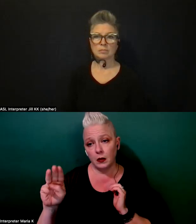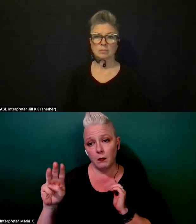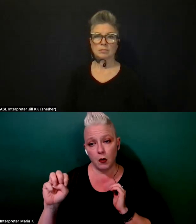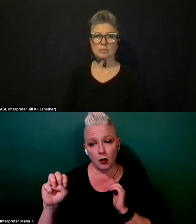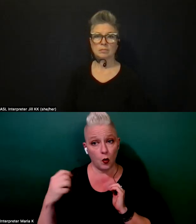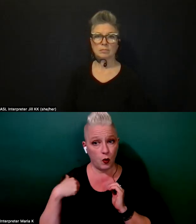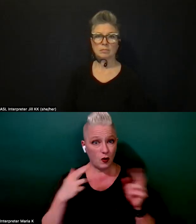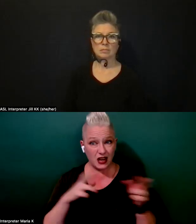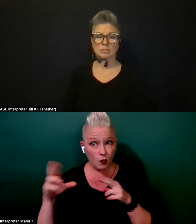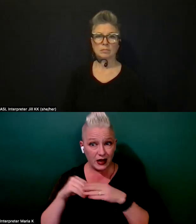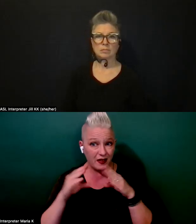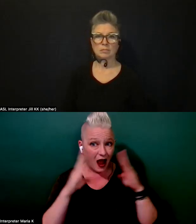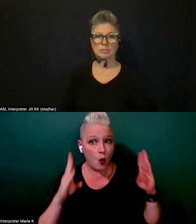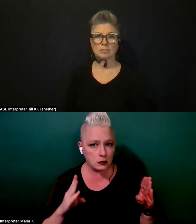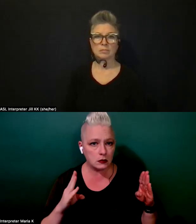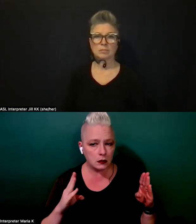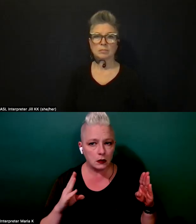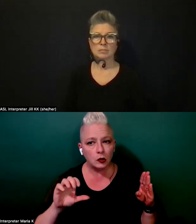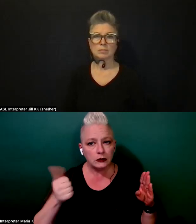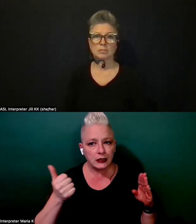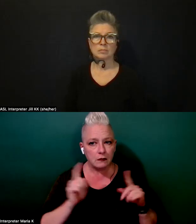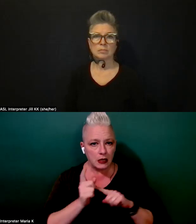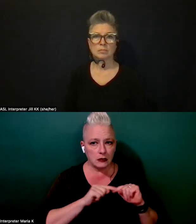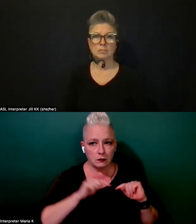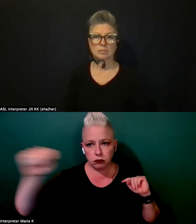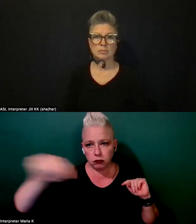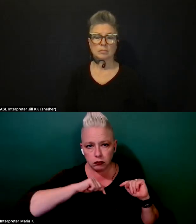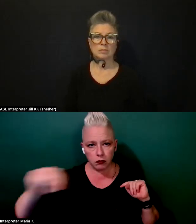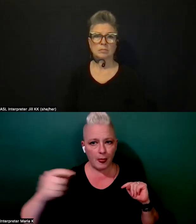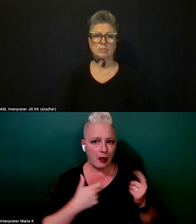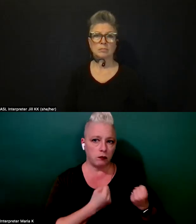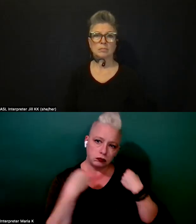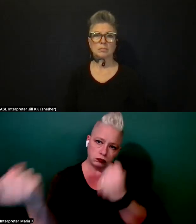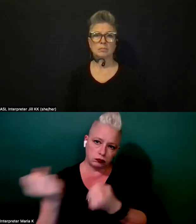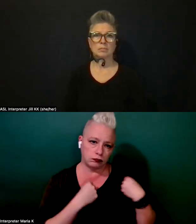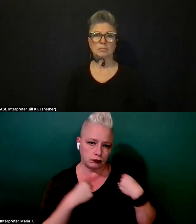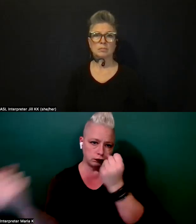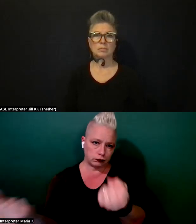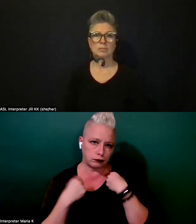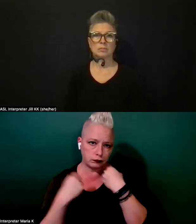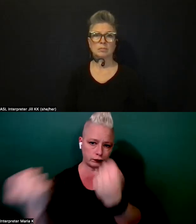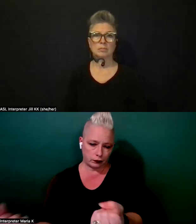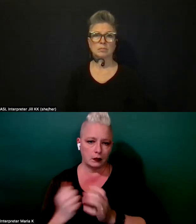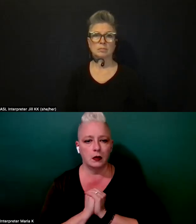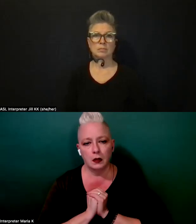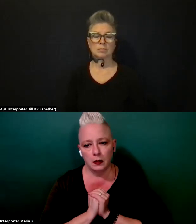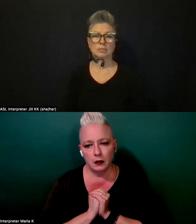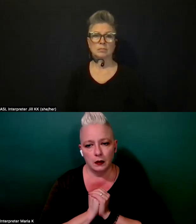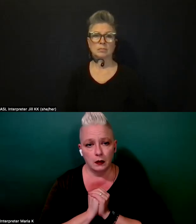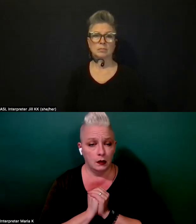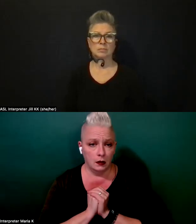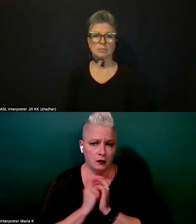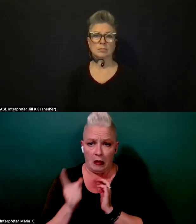in the house, we're 10 minutes away. So they were helping us run things back and forth. Um, and they help